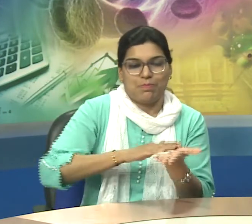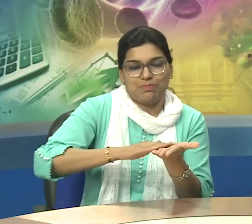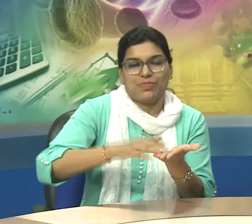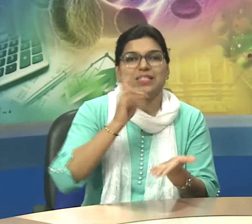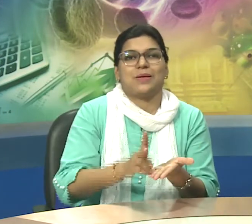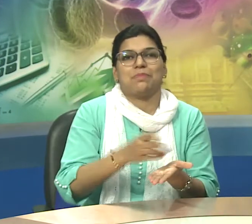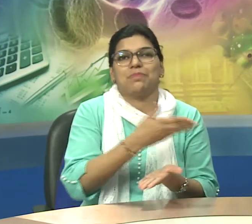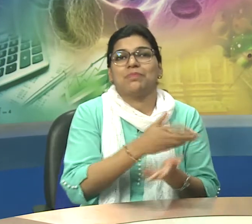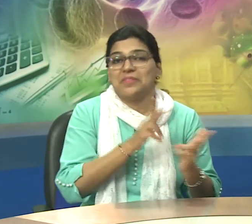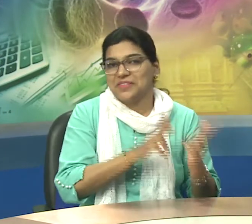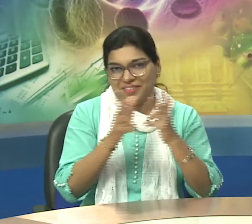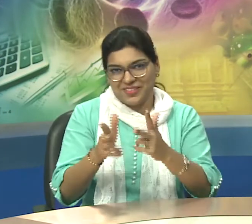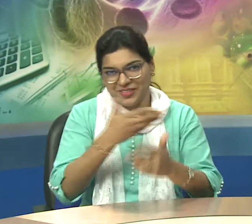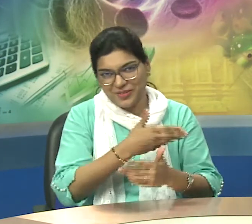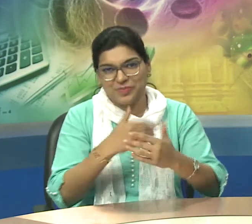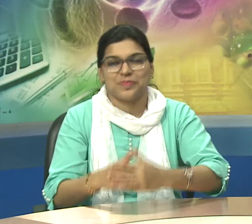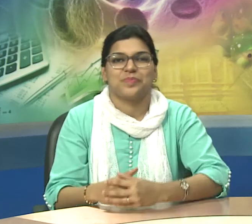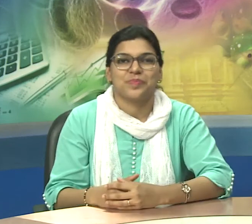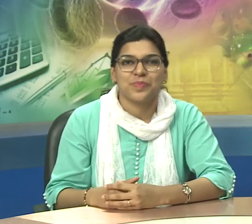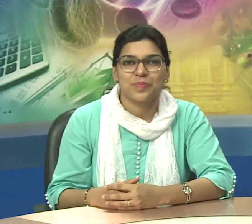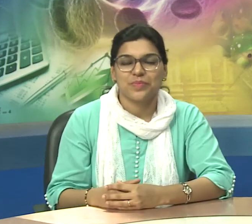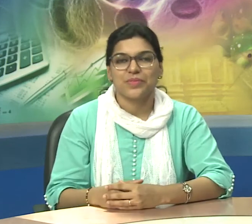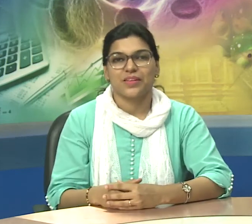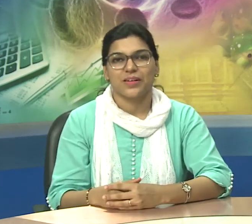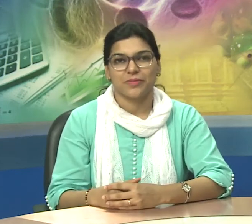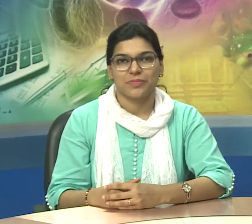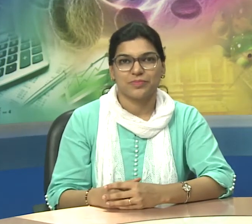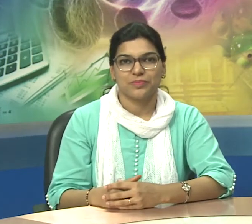He has respect for his motherland.